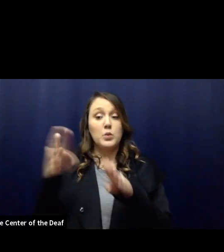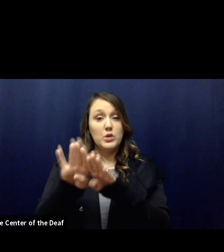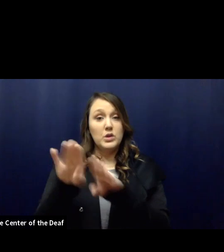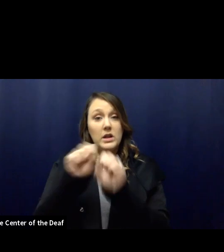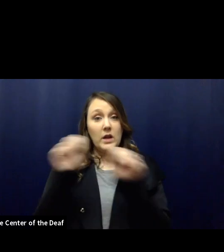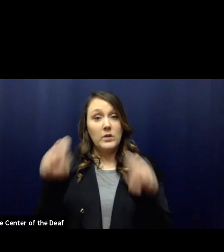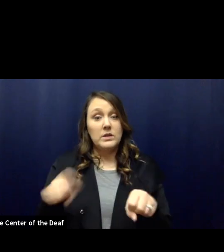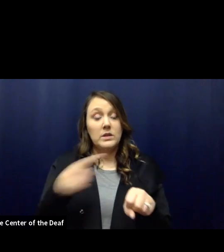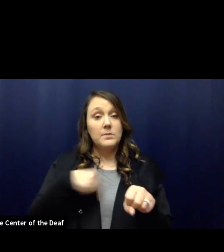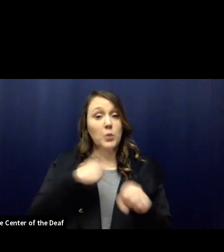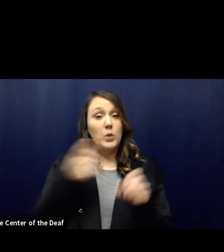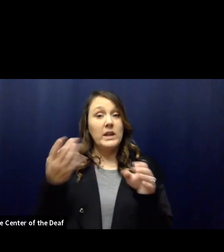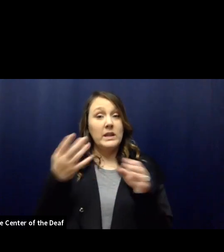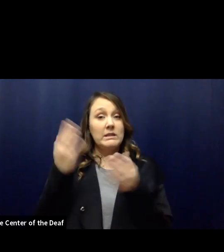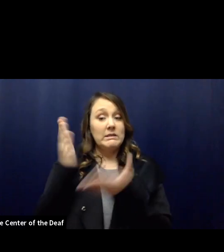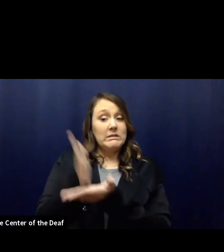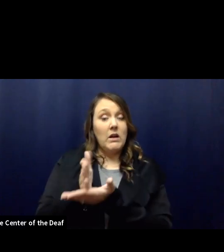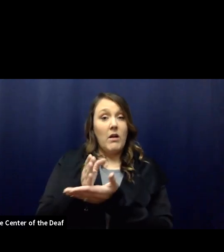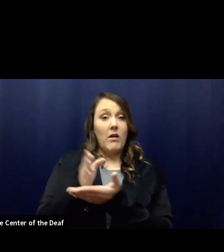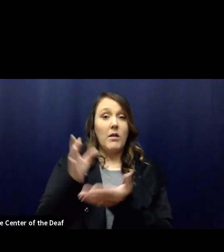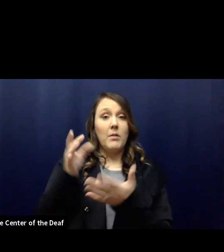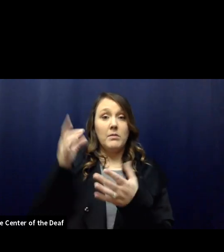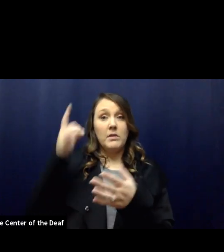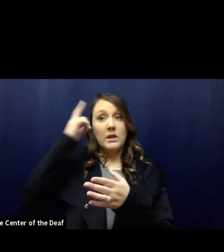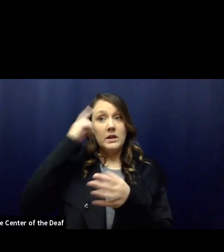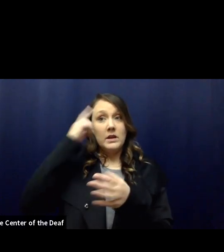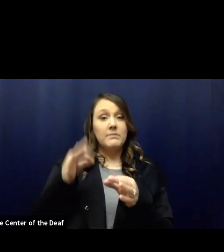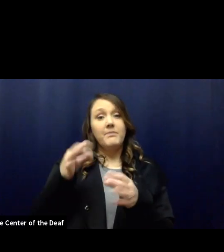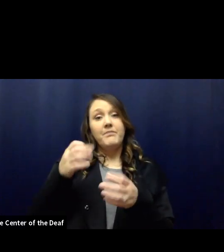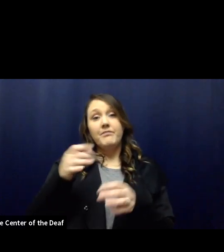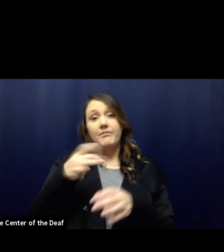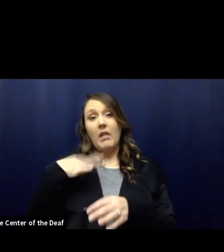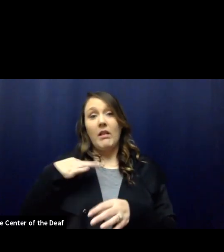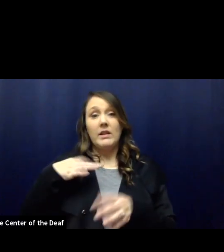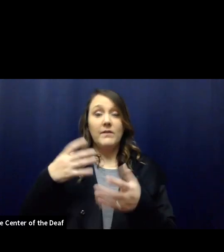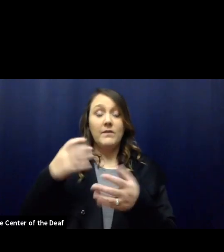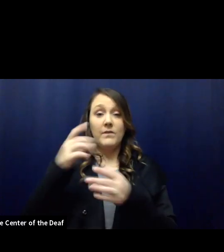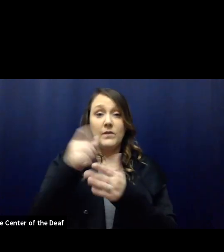elective surgeries because we were concerned about testing capacity and capability and